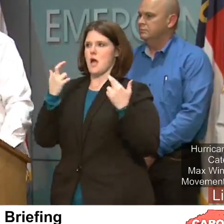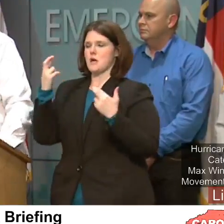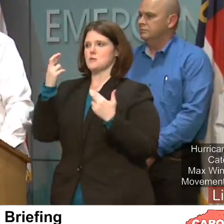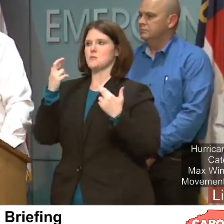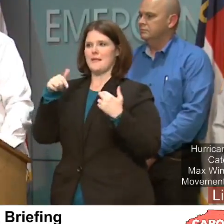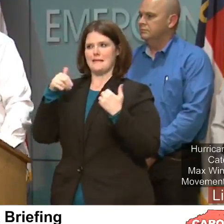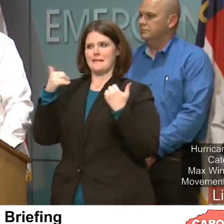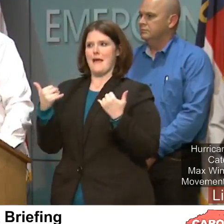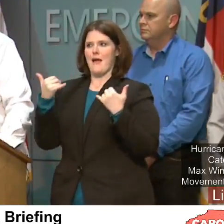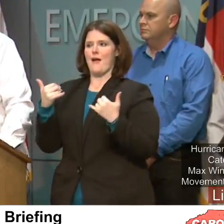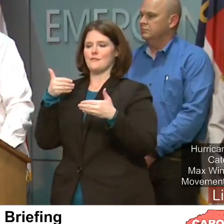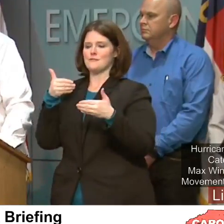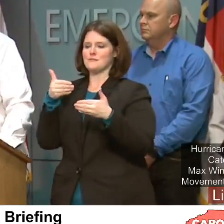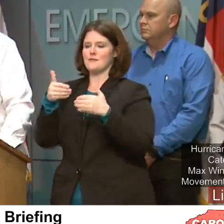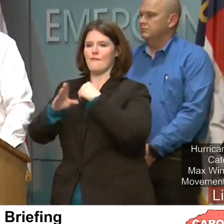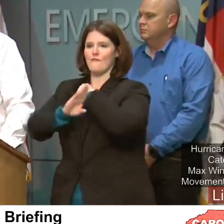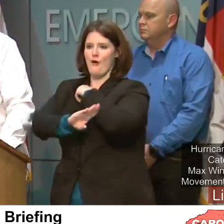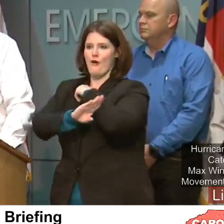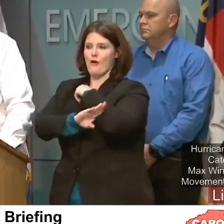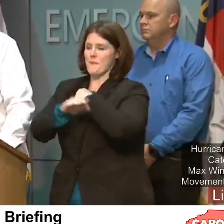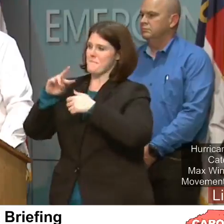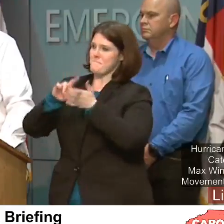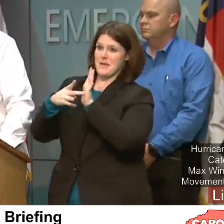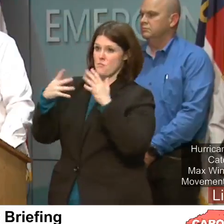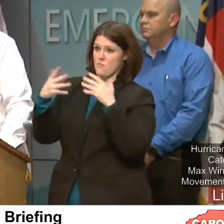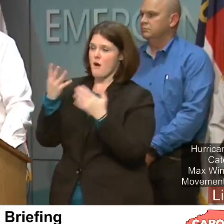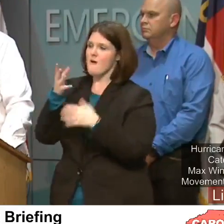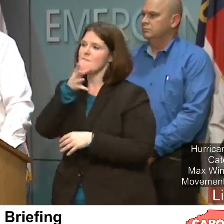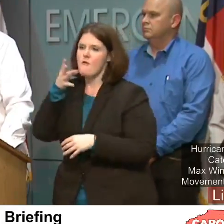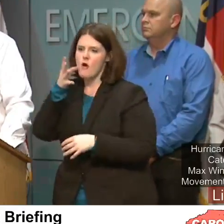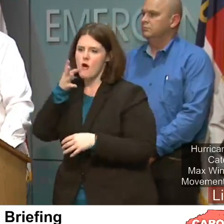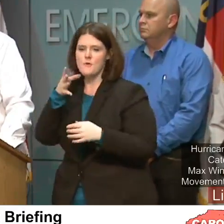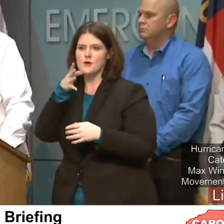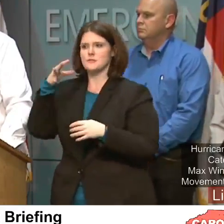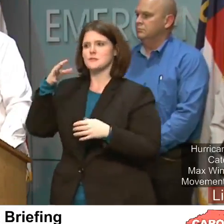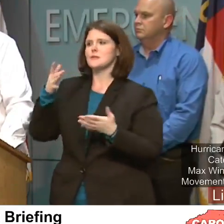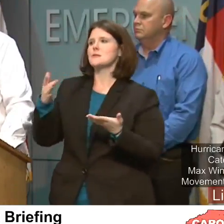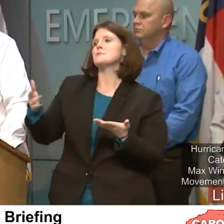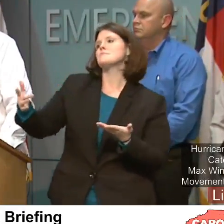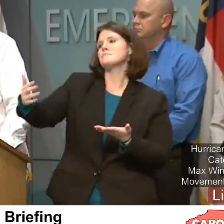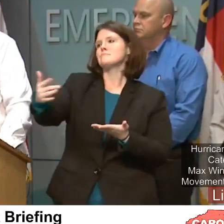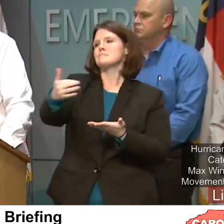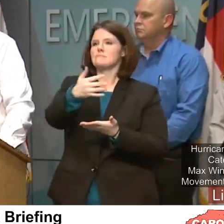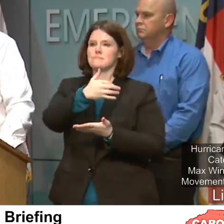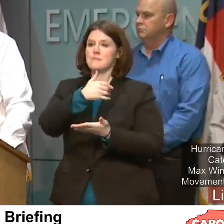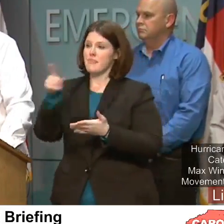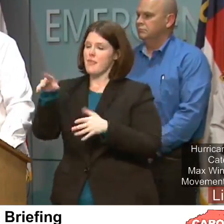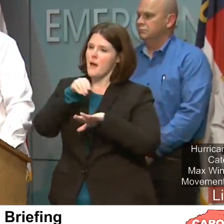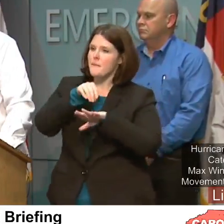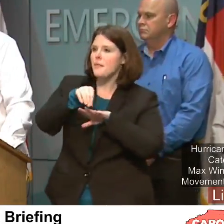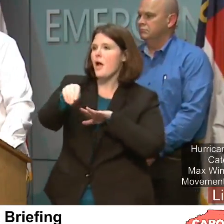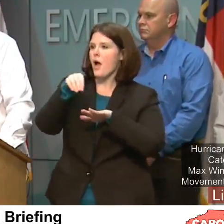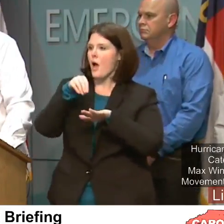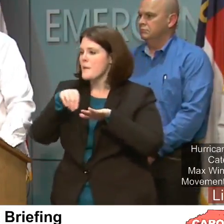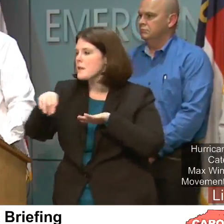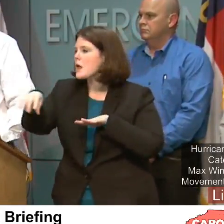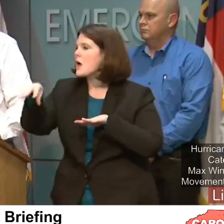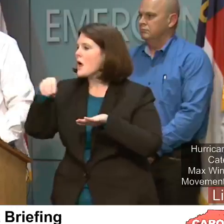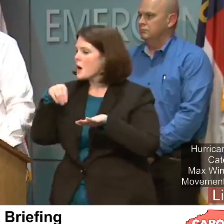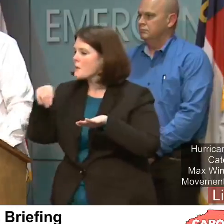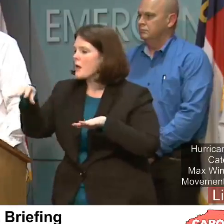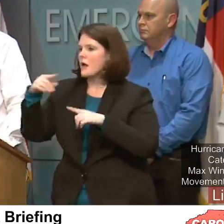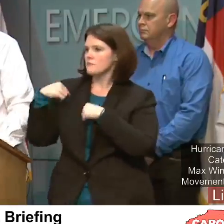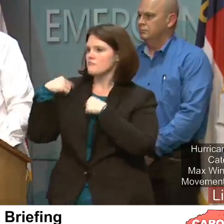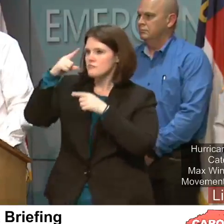of the year. This is the time that farmers normally see some benefit from the hard work that they've gone through during the summer. So we're